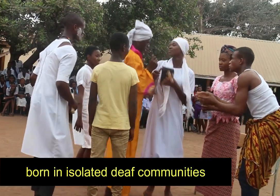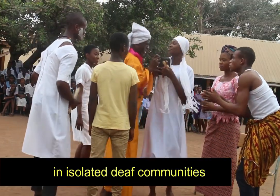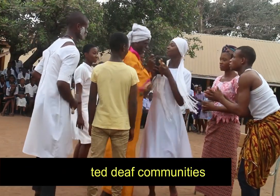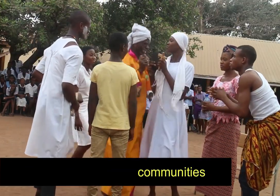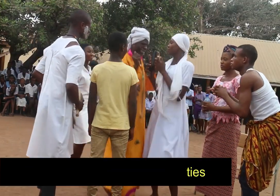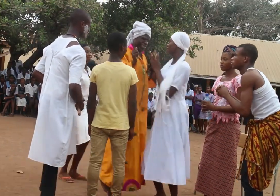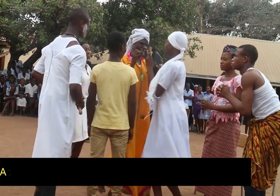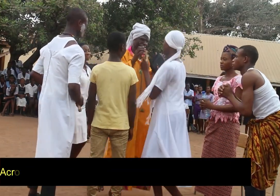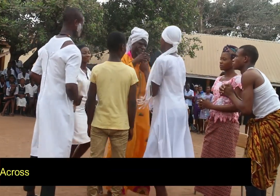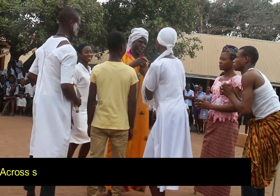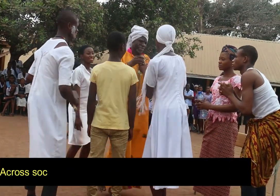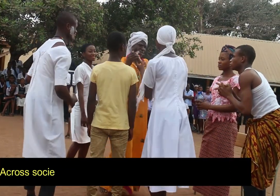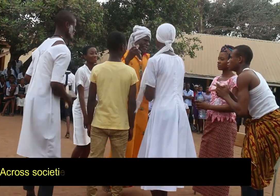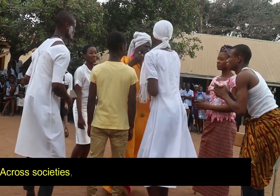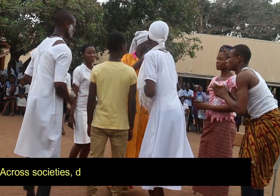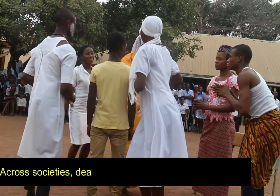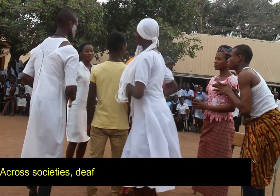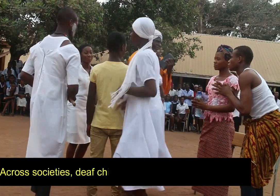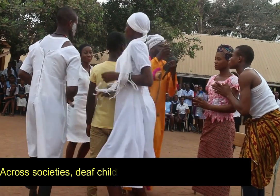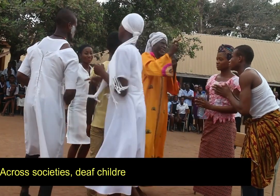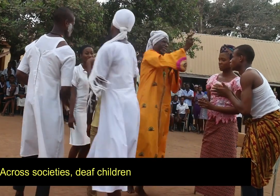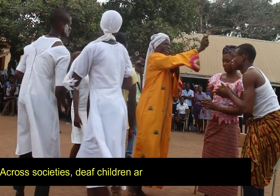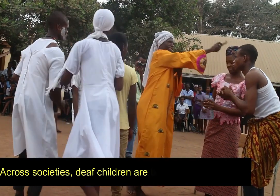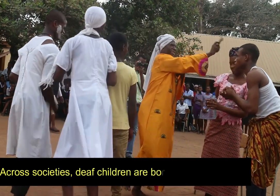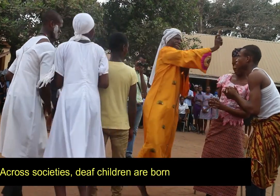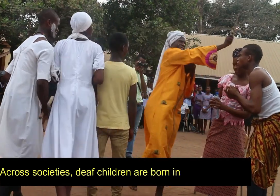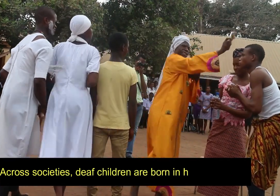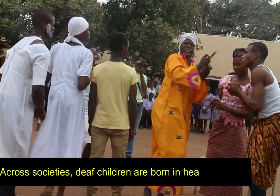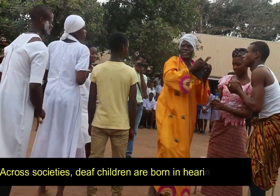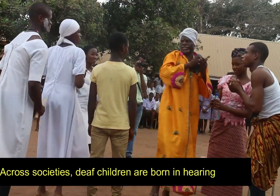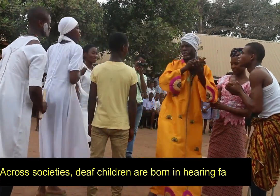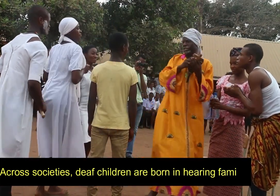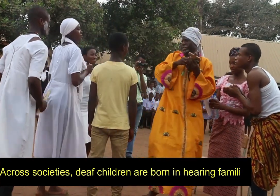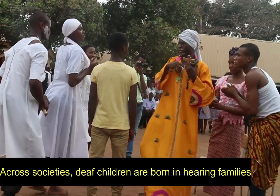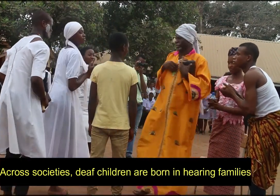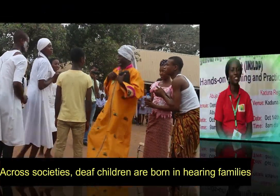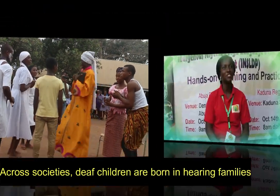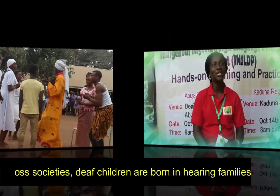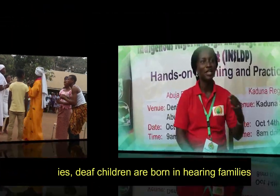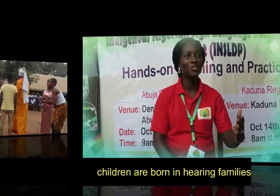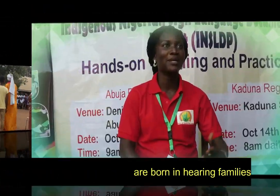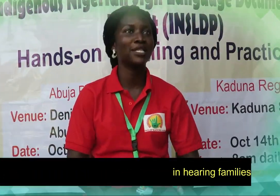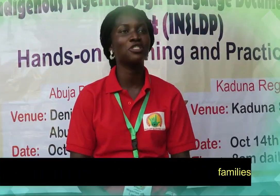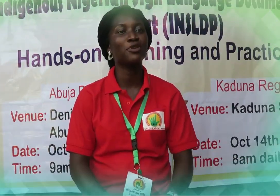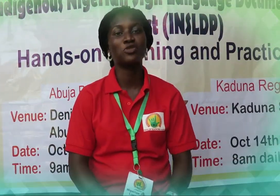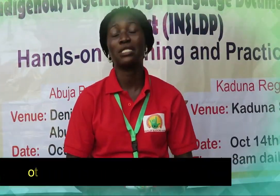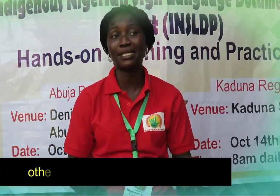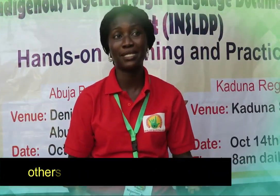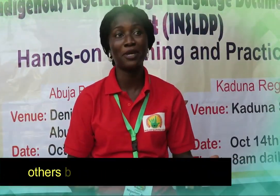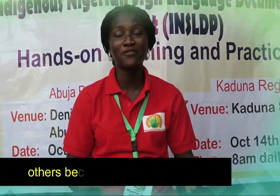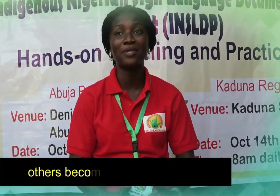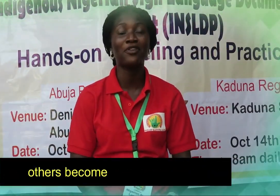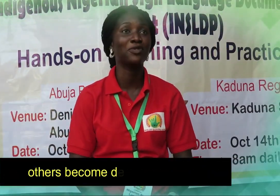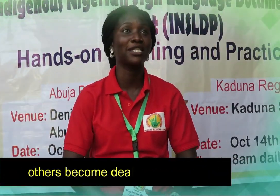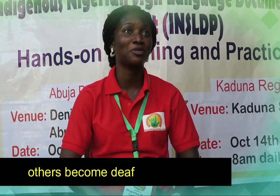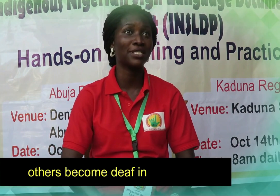communities. Across societies, deaf children are born in hearing families. Others become deaf